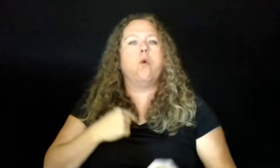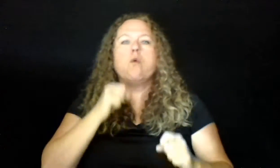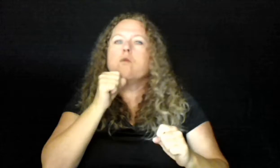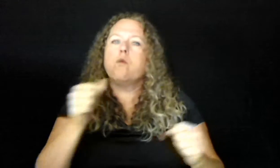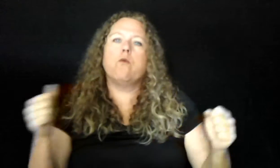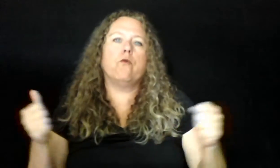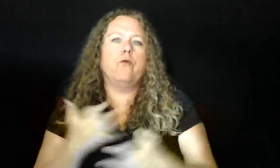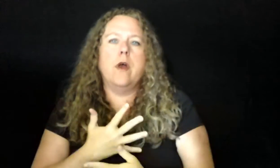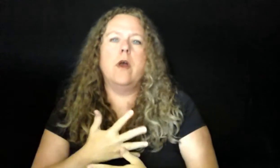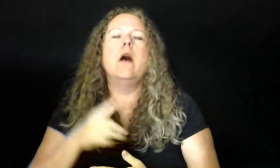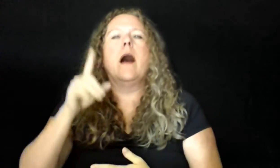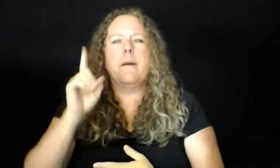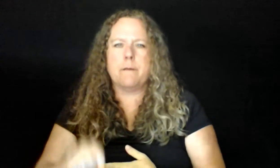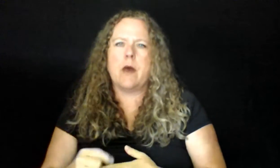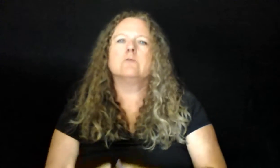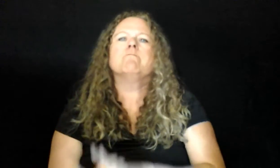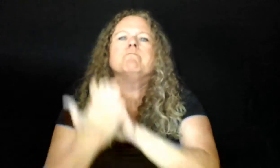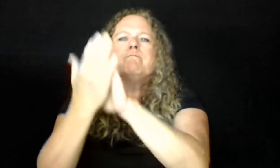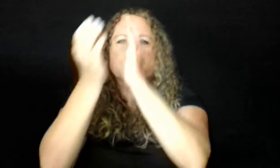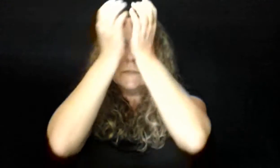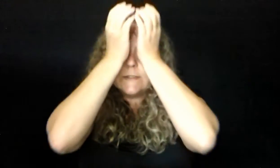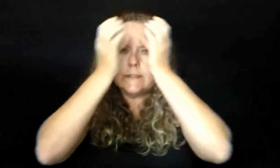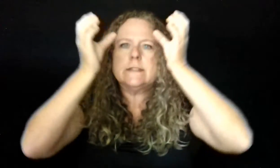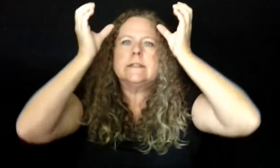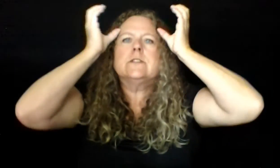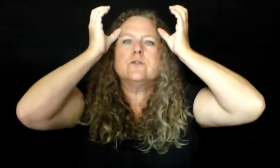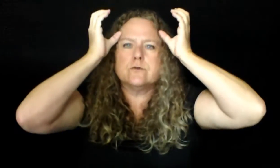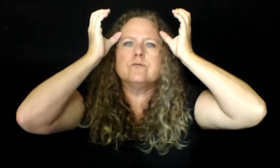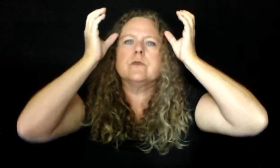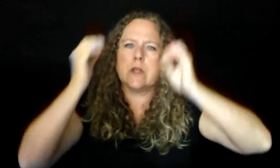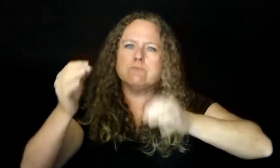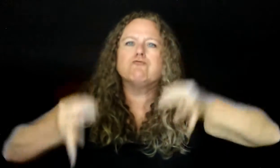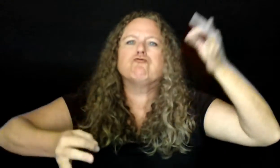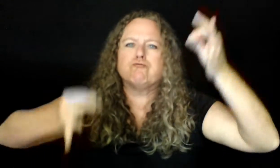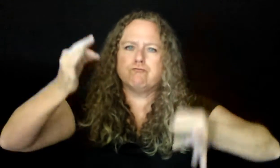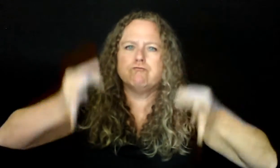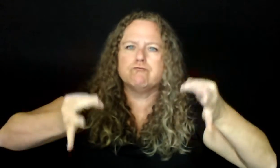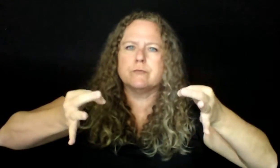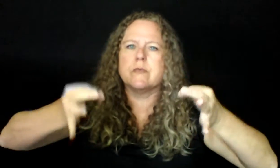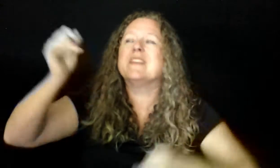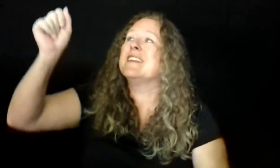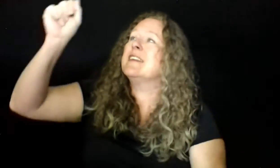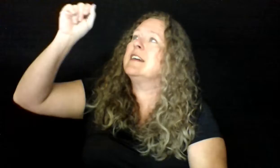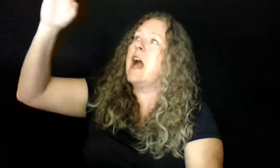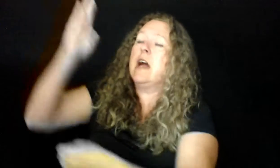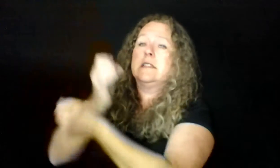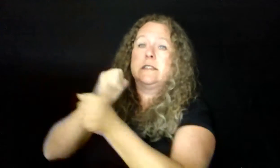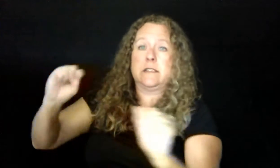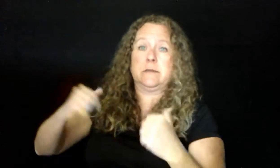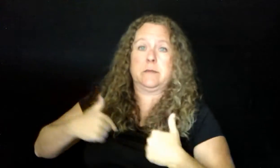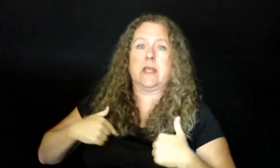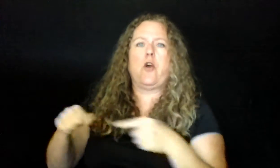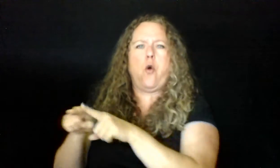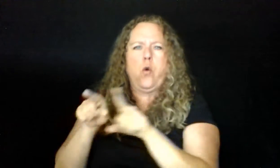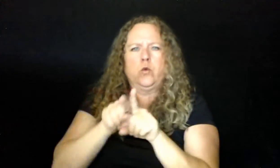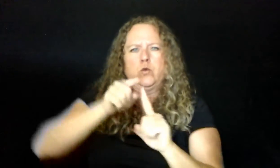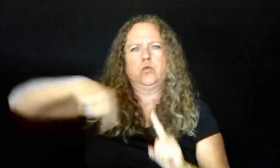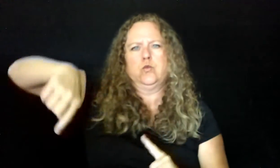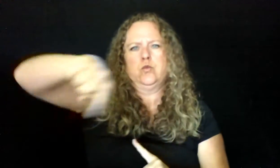stand trial before Caesar, and God has graciously given you the lives of all who sail with you. So keep up your